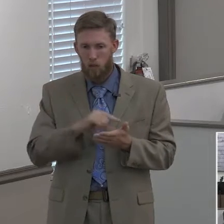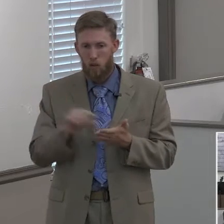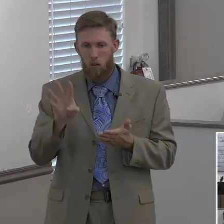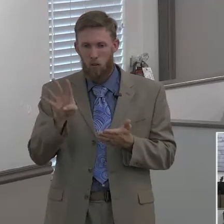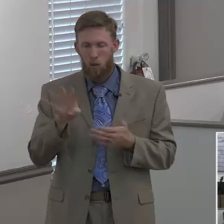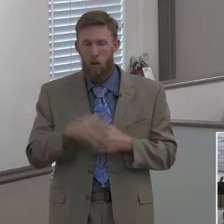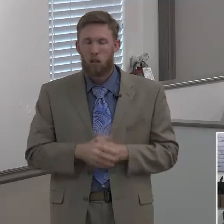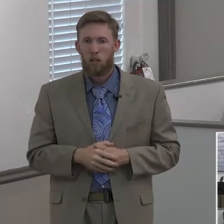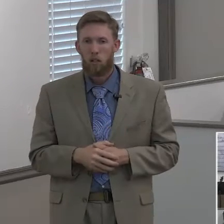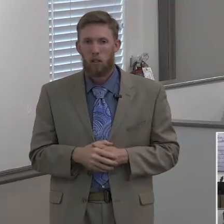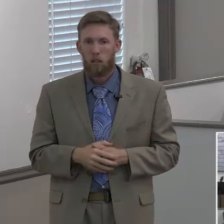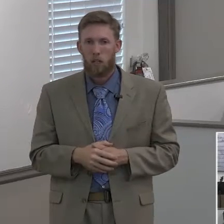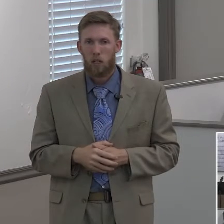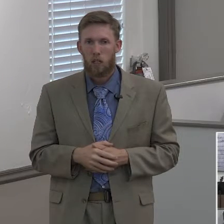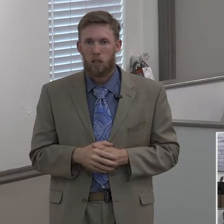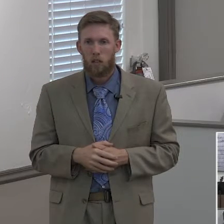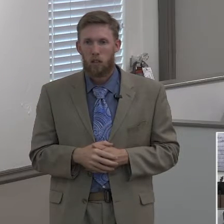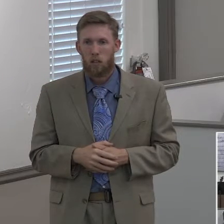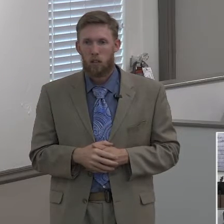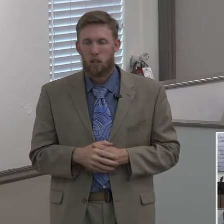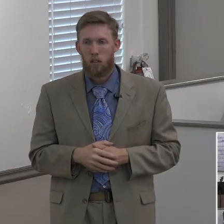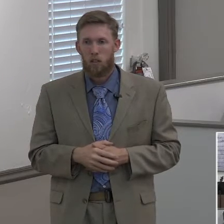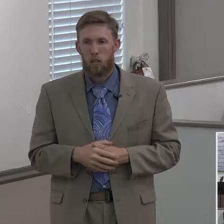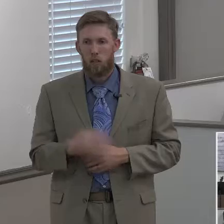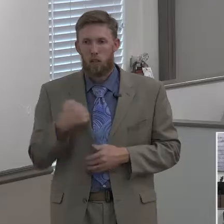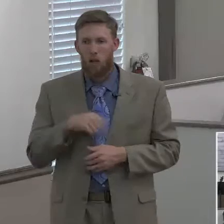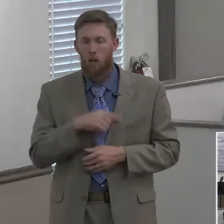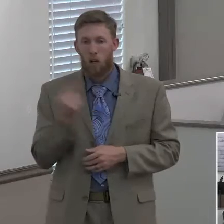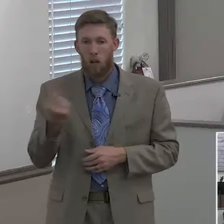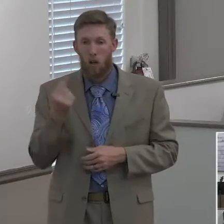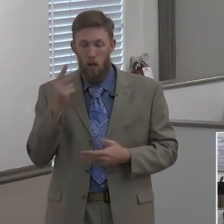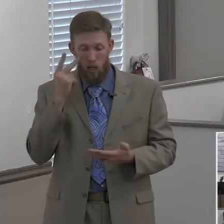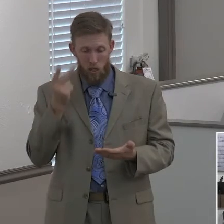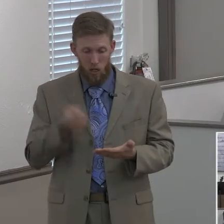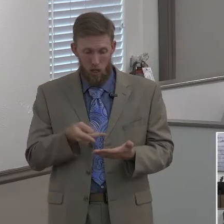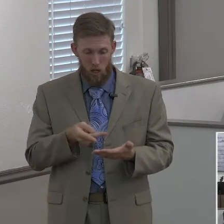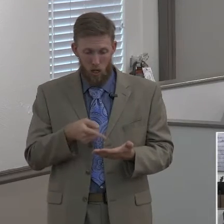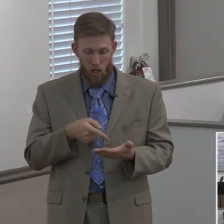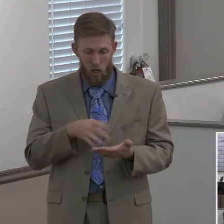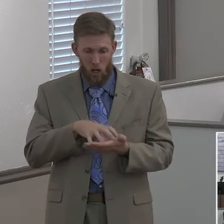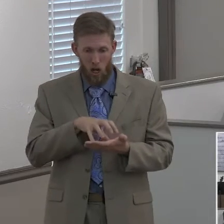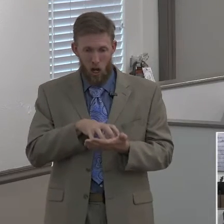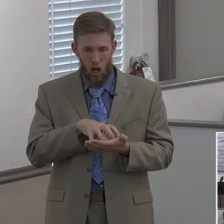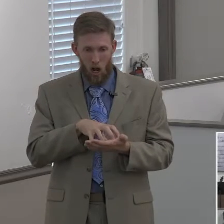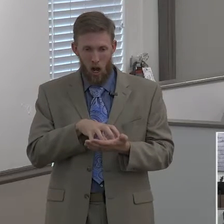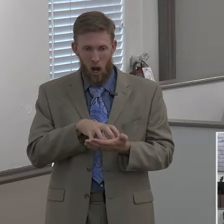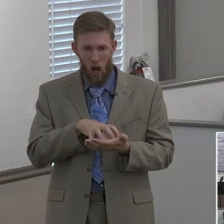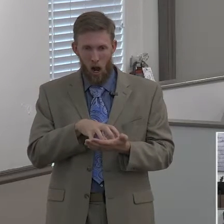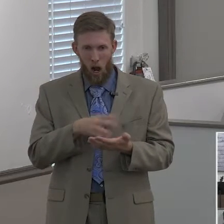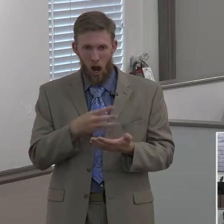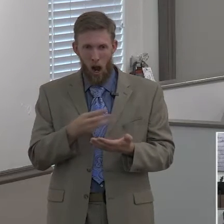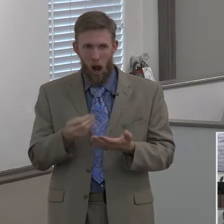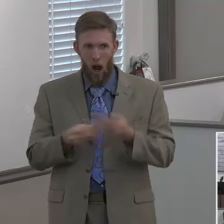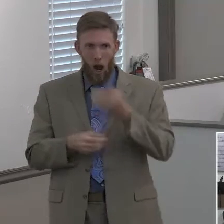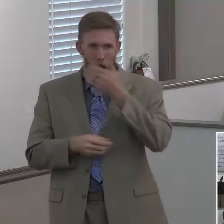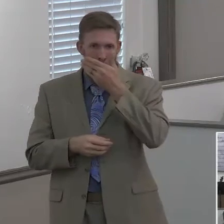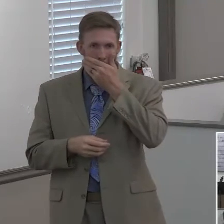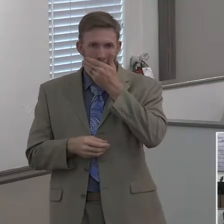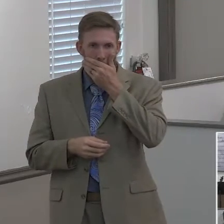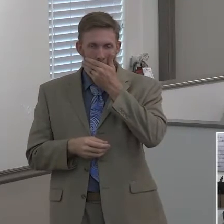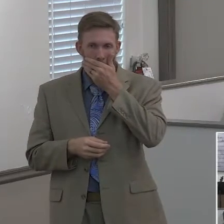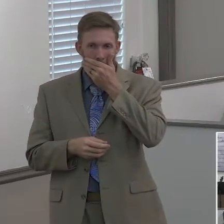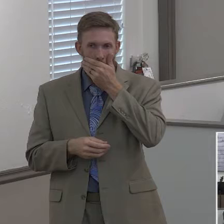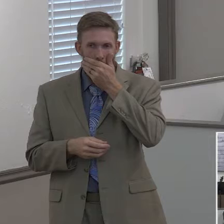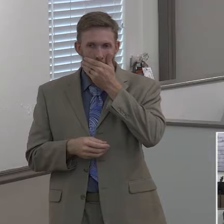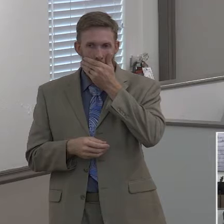15 and verse 4. And we always start off reading these passages too. And by the way, this is one of the reasons why we